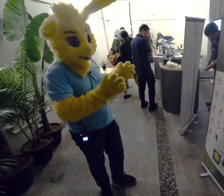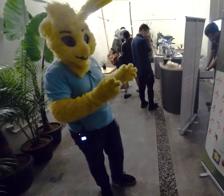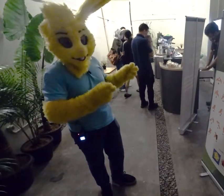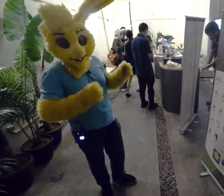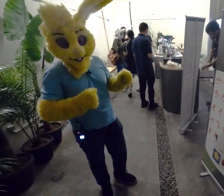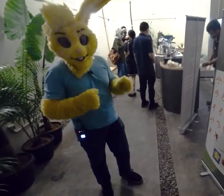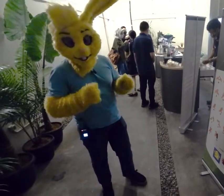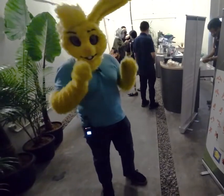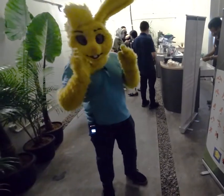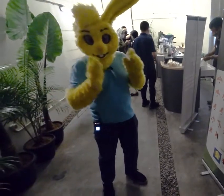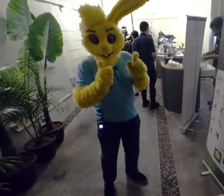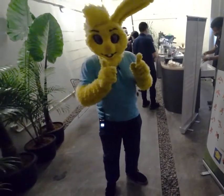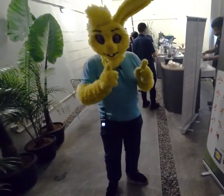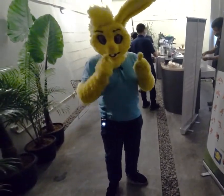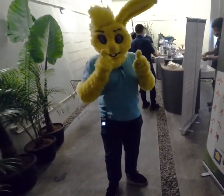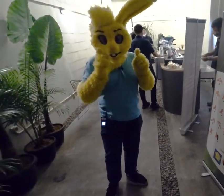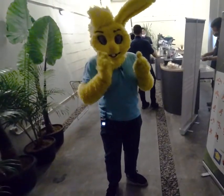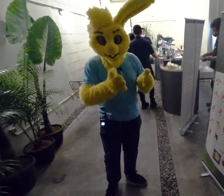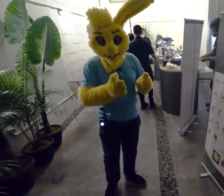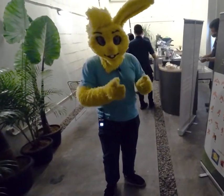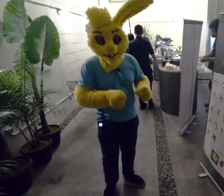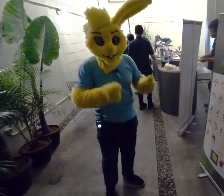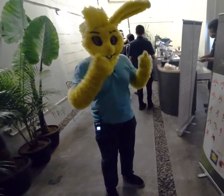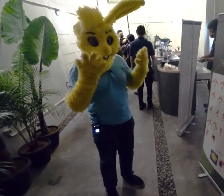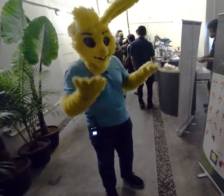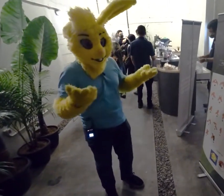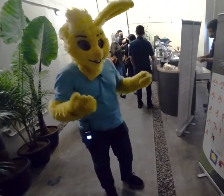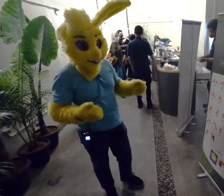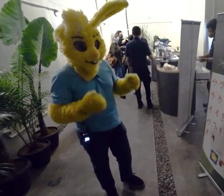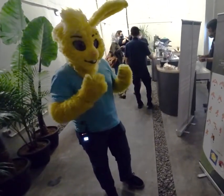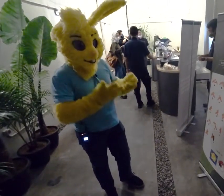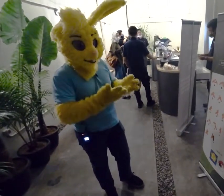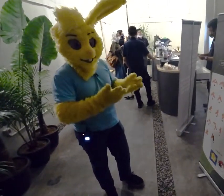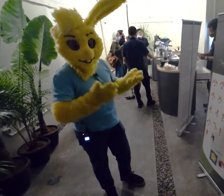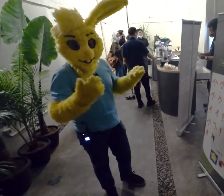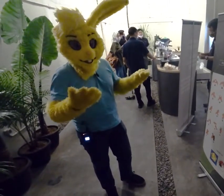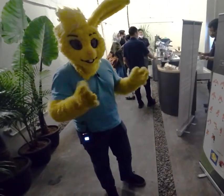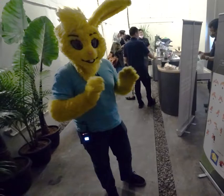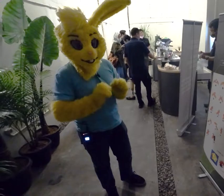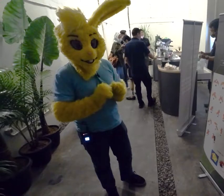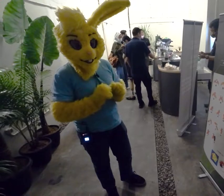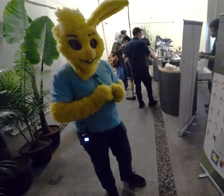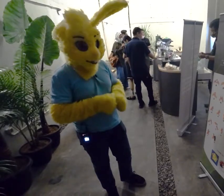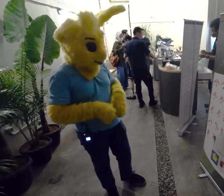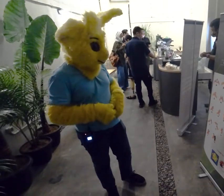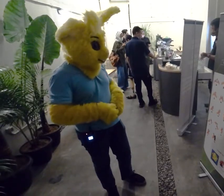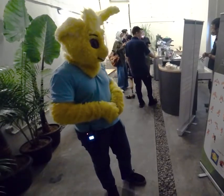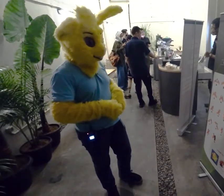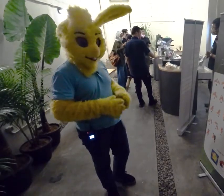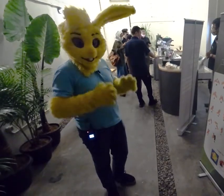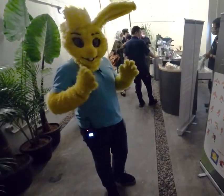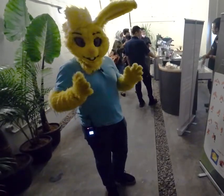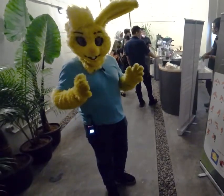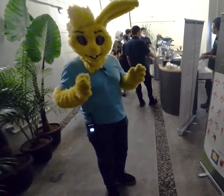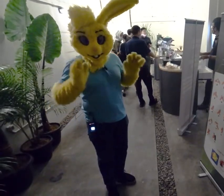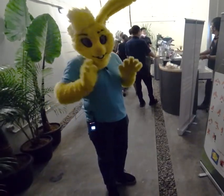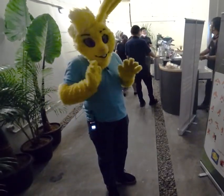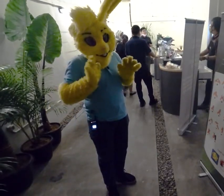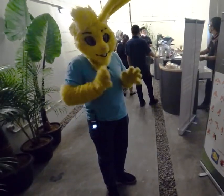is very specifically employs deaf and disabled people and I think this is my very